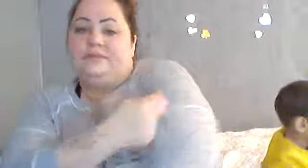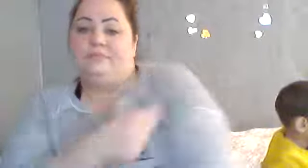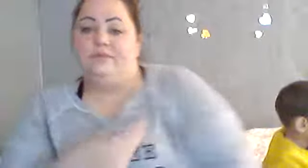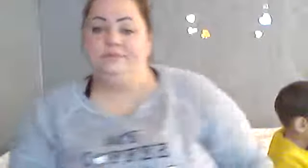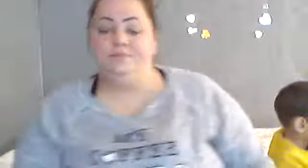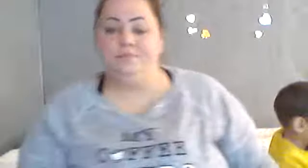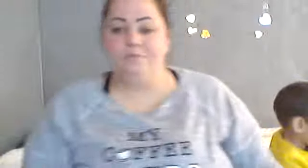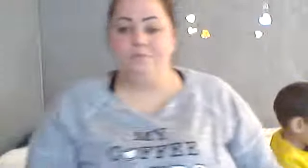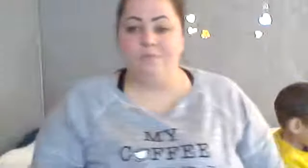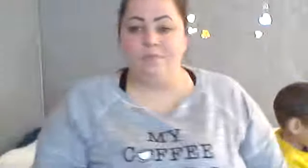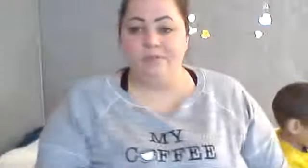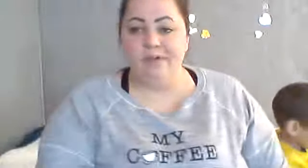Hospital.